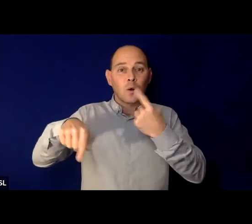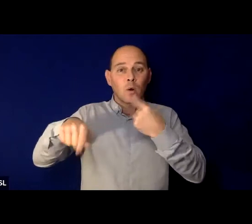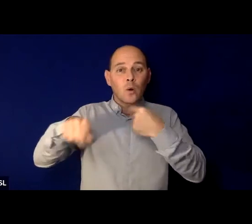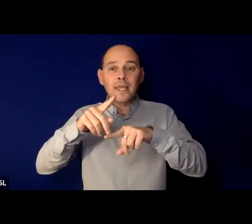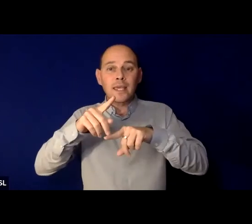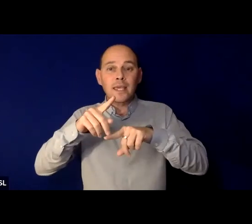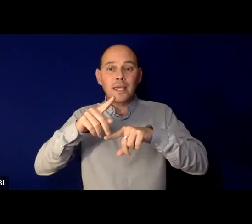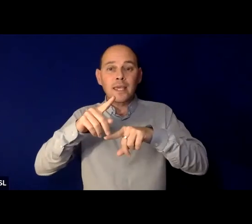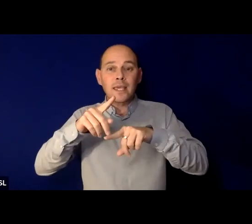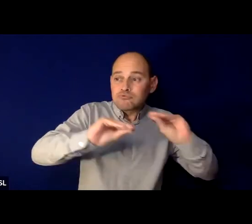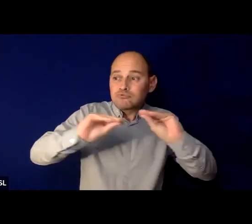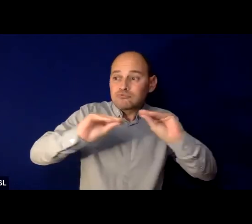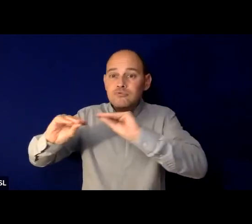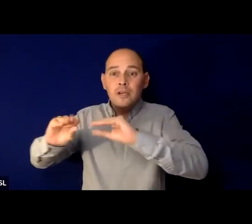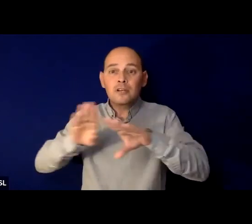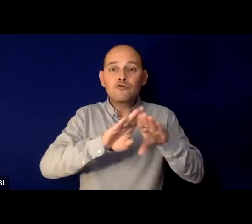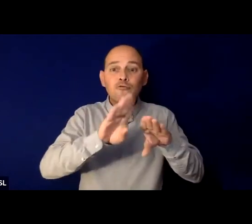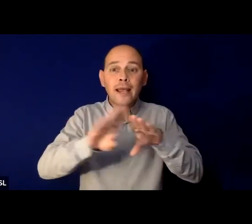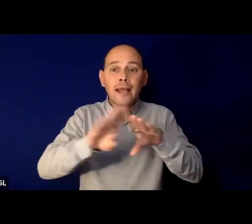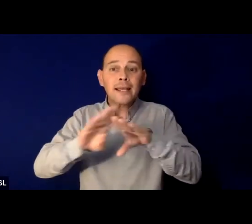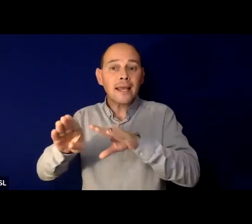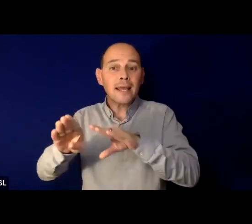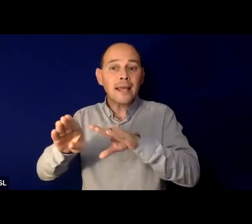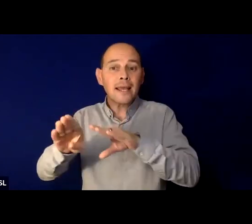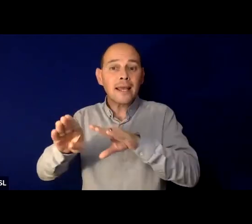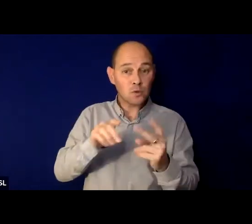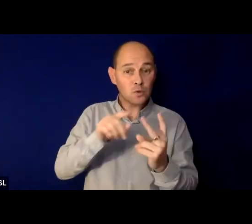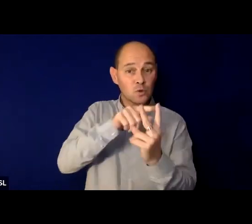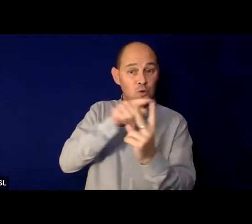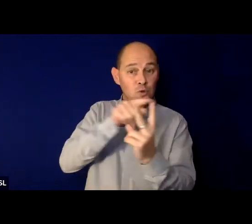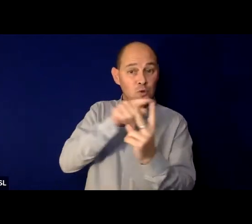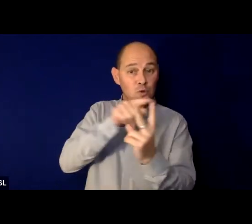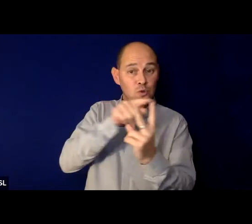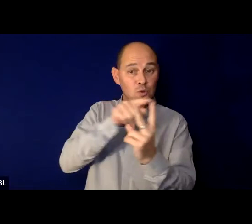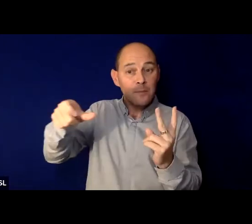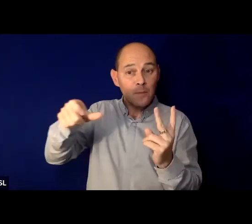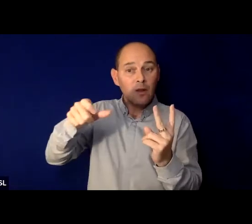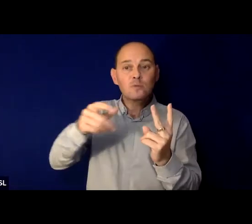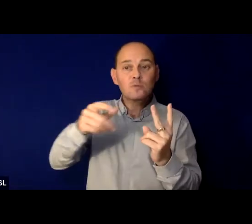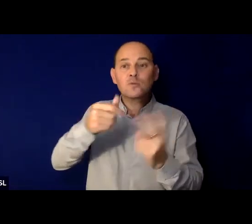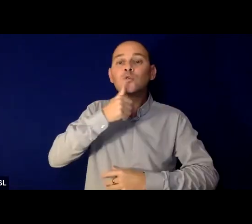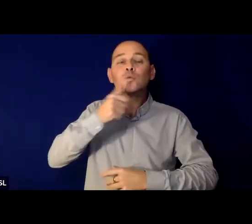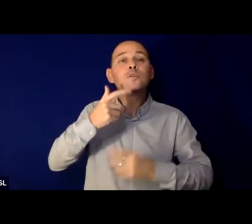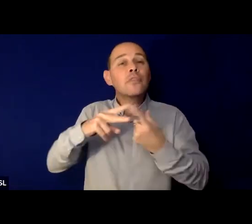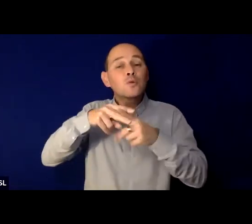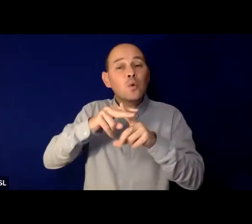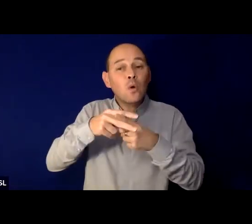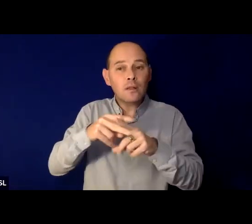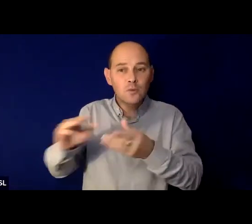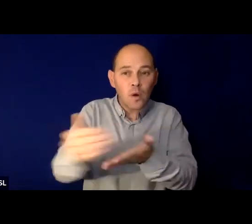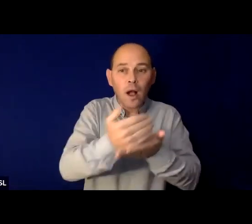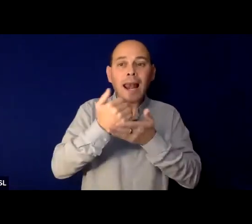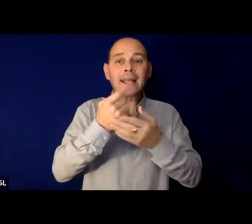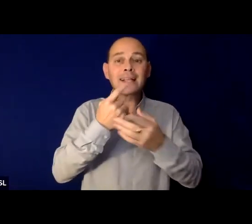enumerators on the tool, and we collected data, both qualitative and quantitative data. Once we have collected